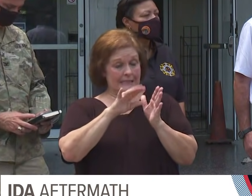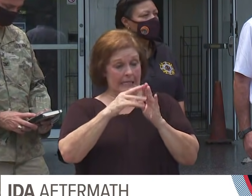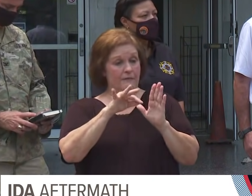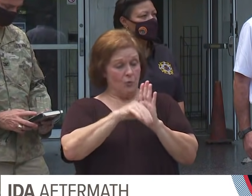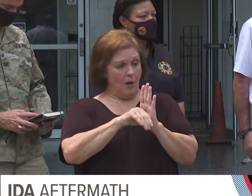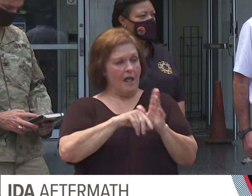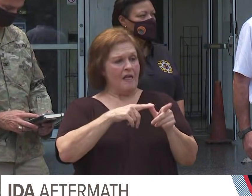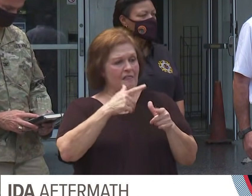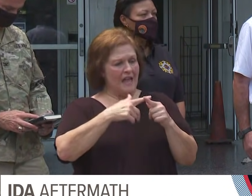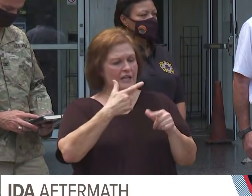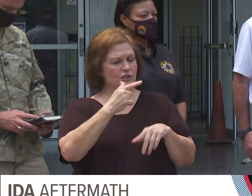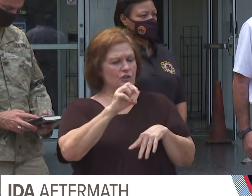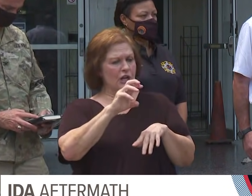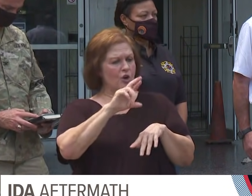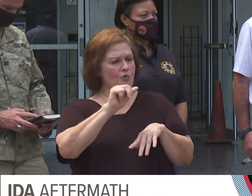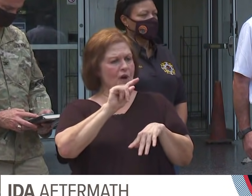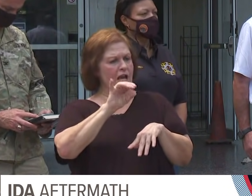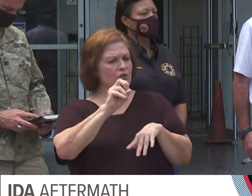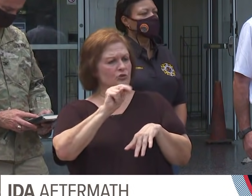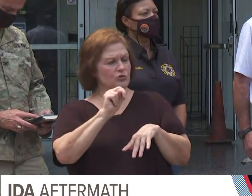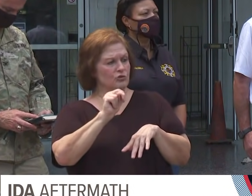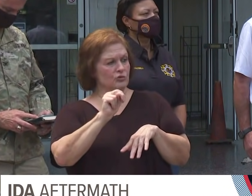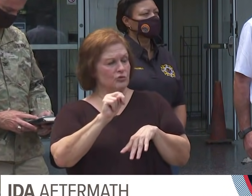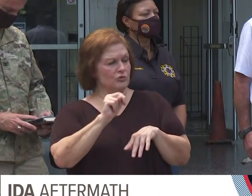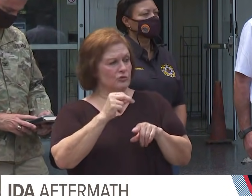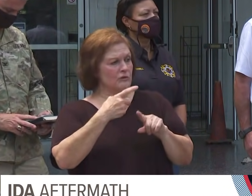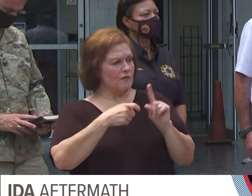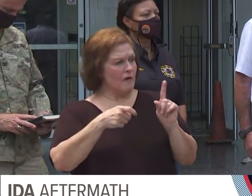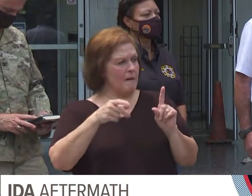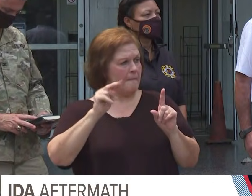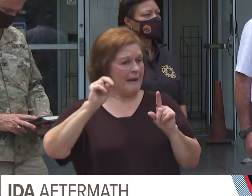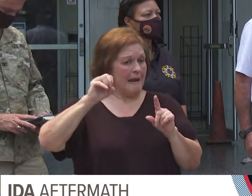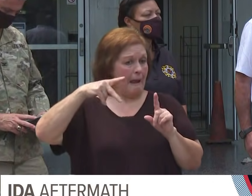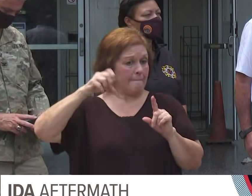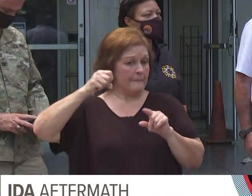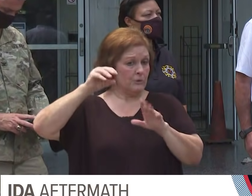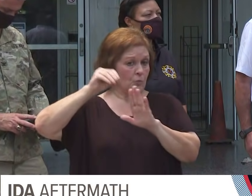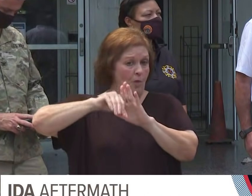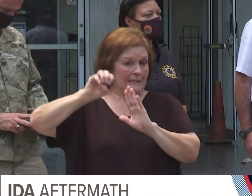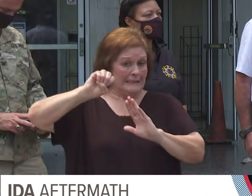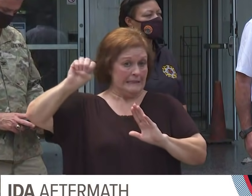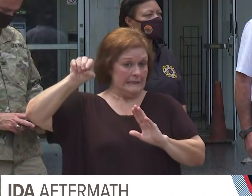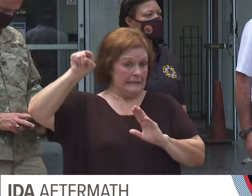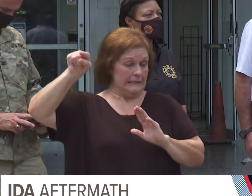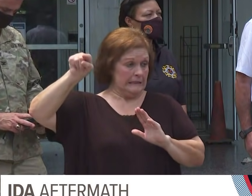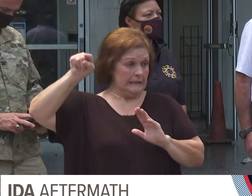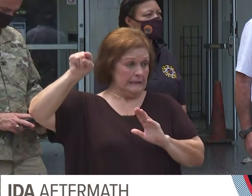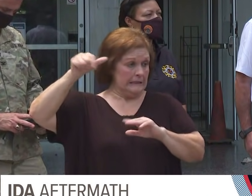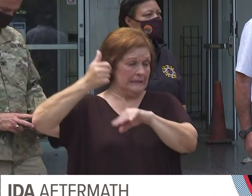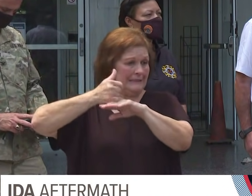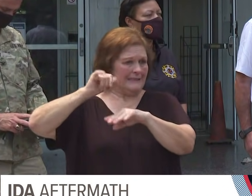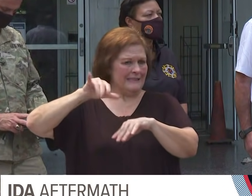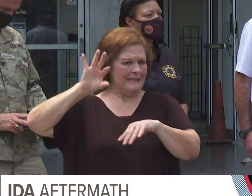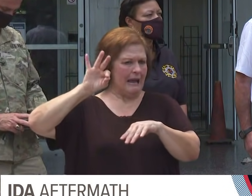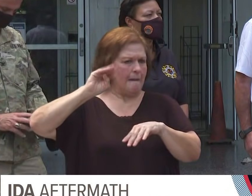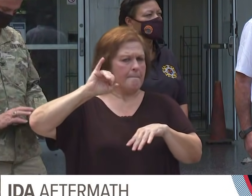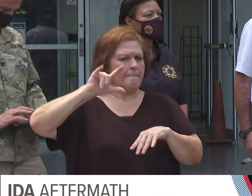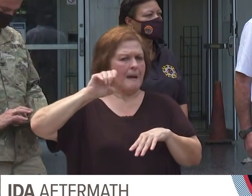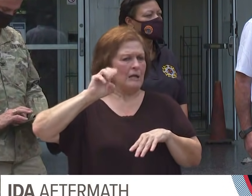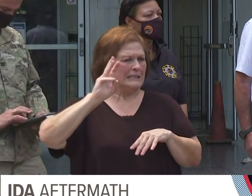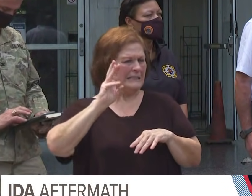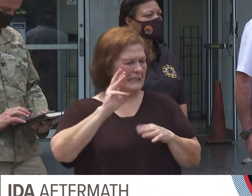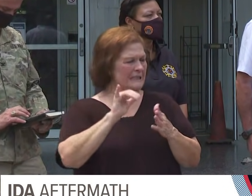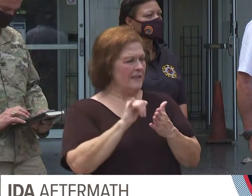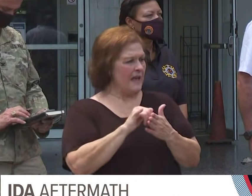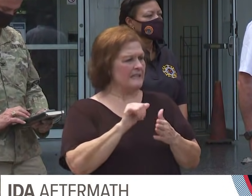there's generation, which would come from NOPS, the New Orleans East plant, or what's called 9 Mile 6, which